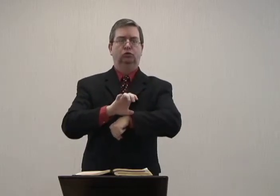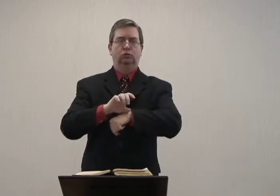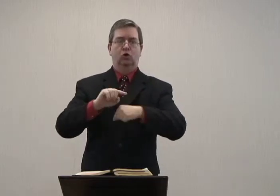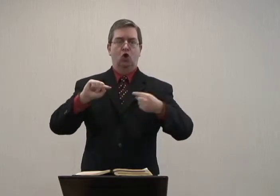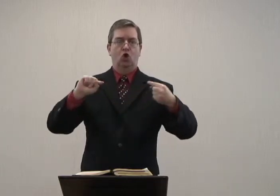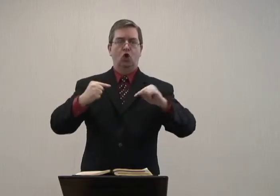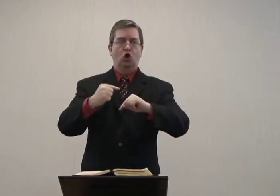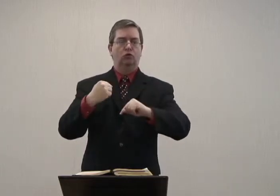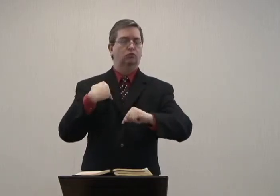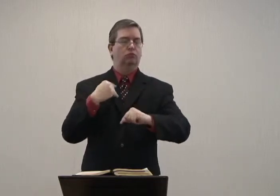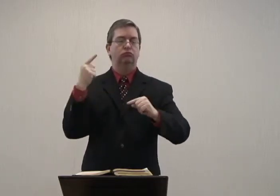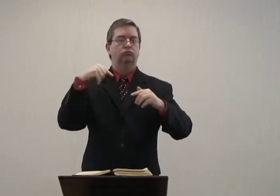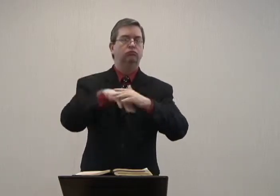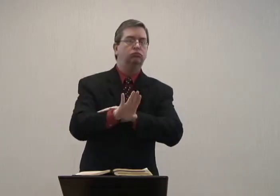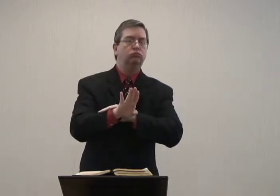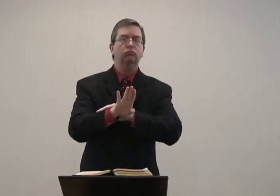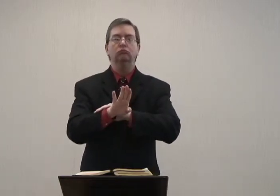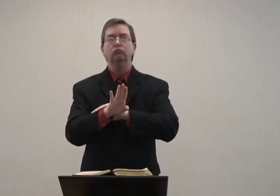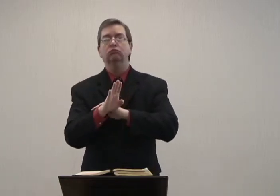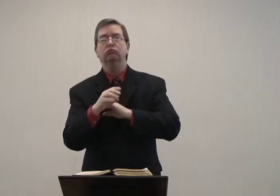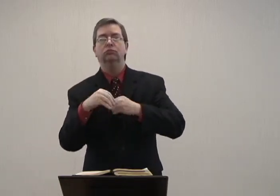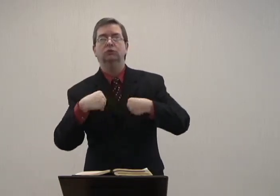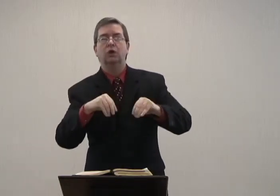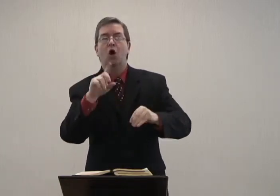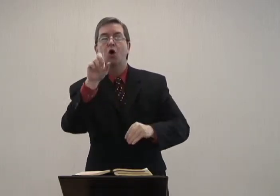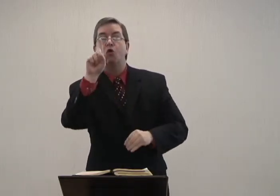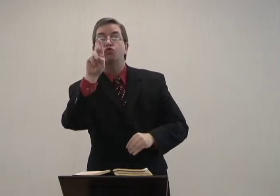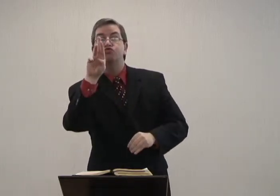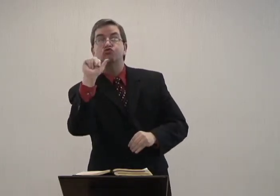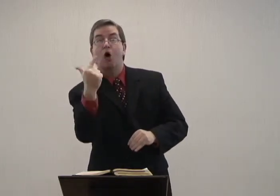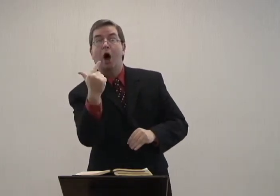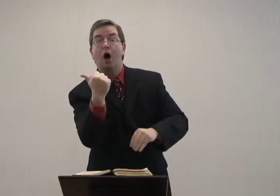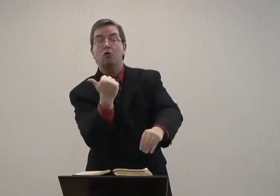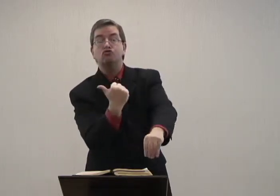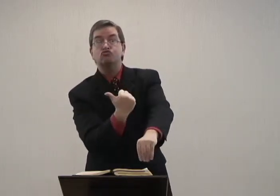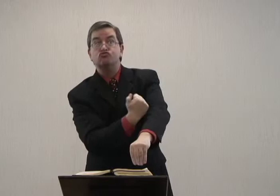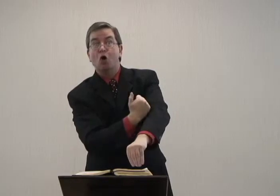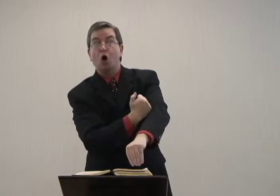if you hurt a member of the church, you come in and sell drugs.